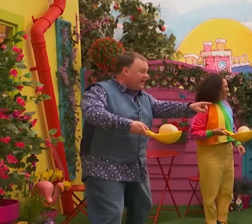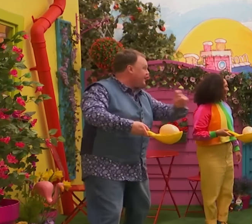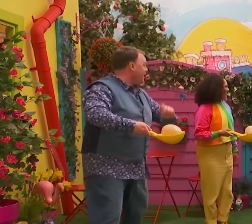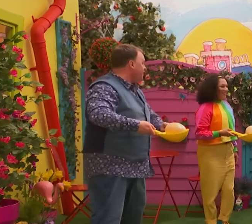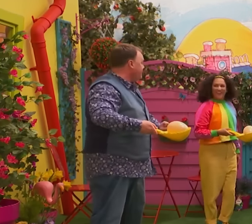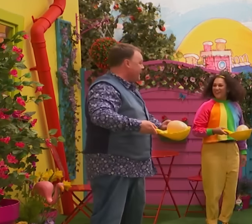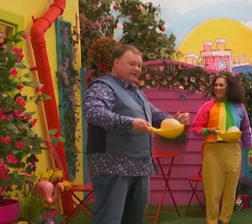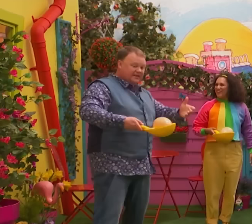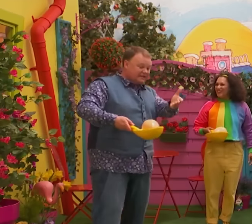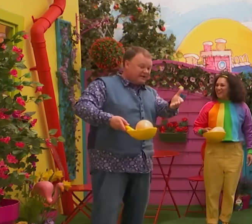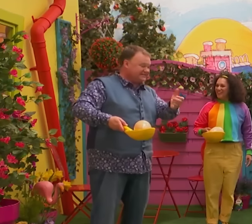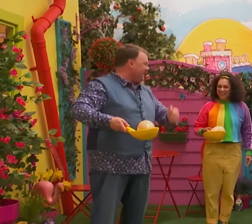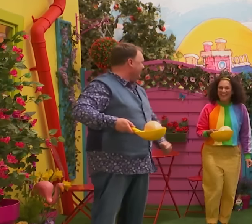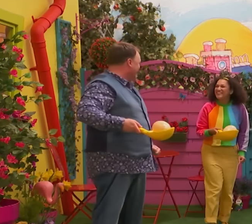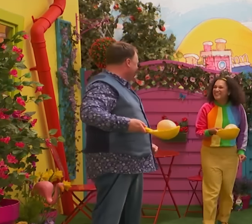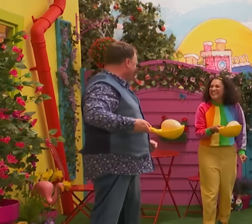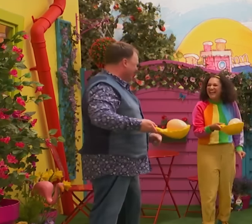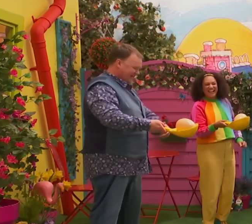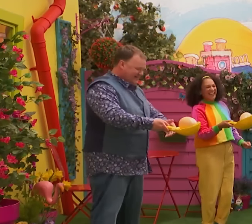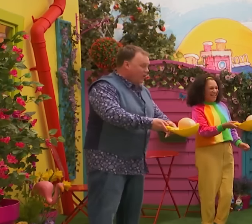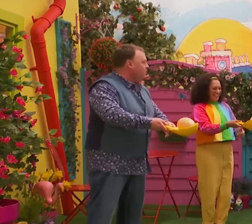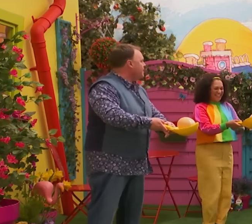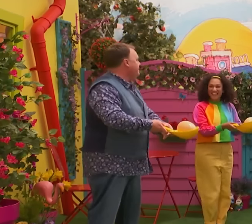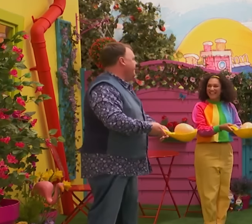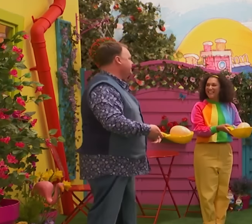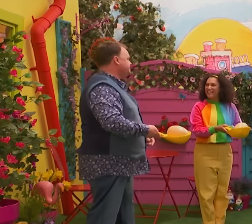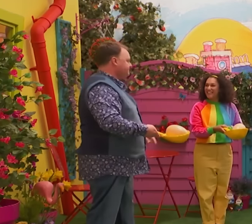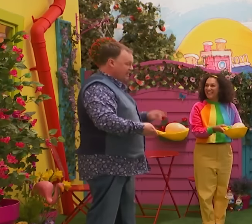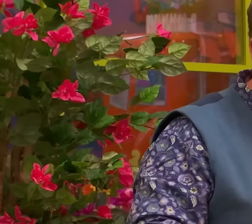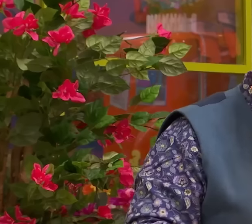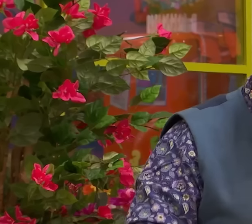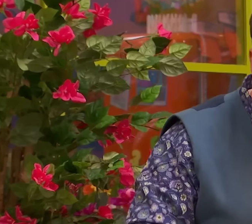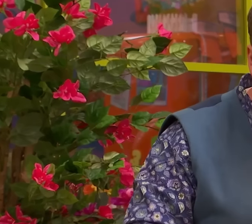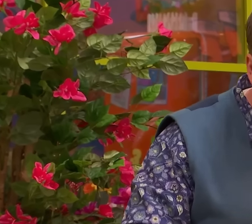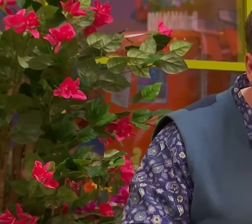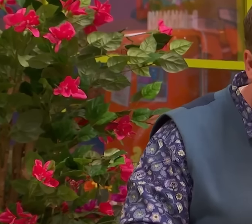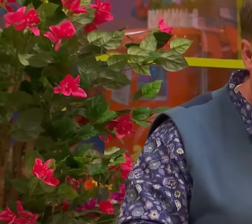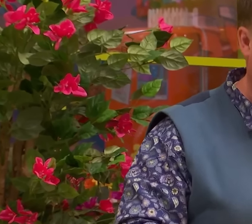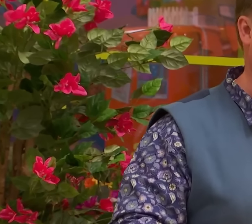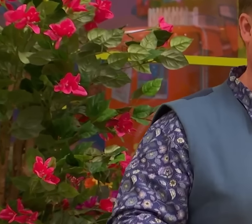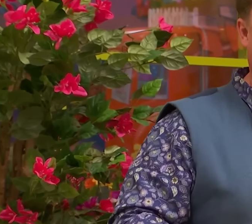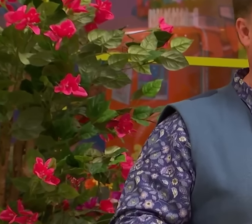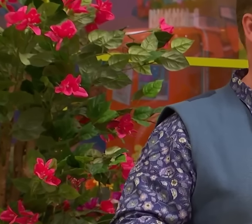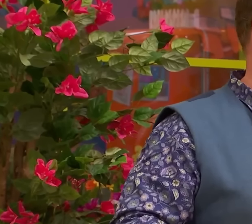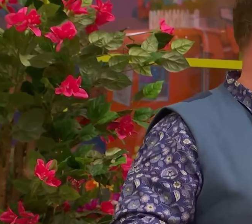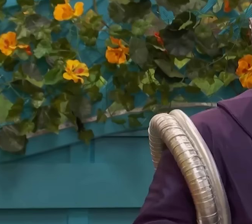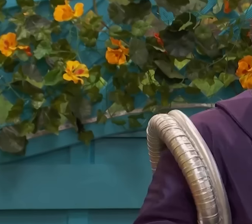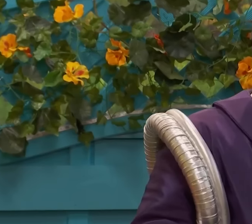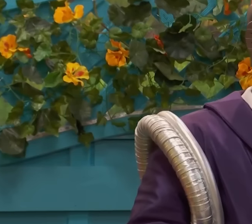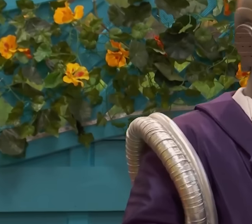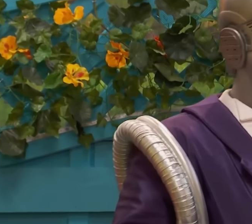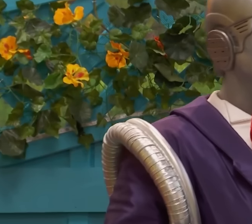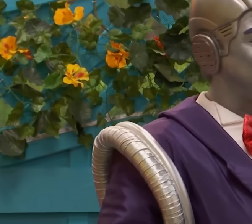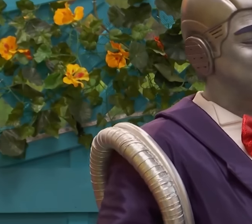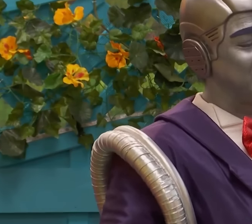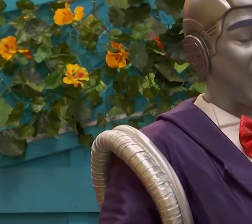line over there with little monster. Very good. But if you drop your egg, you have to start again. Oh, never fear, sir, I